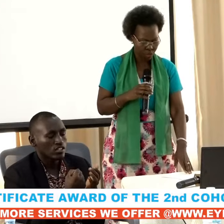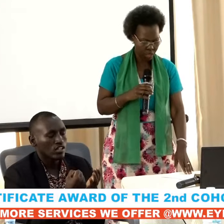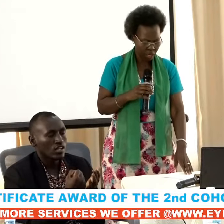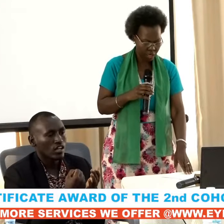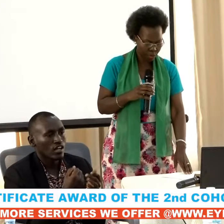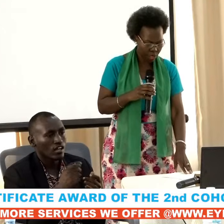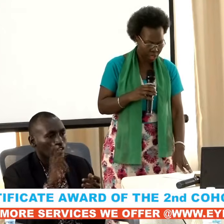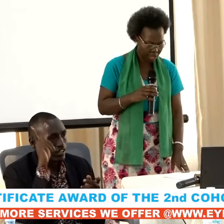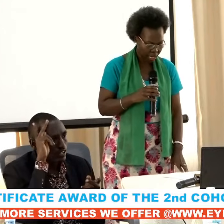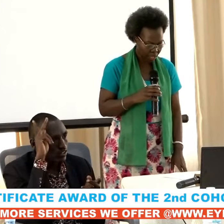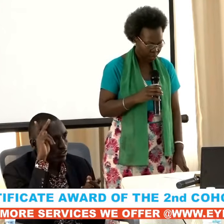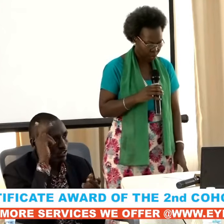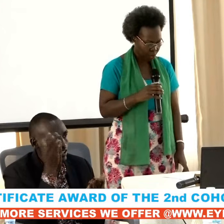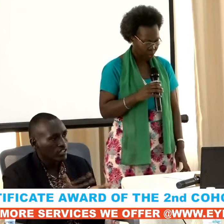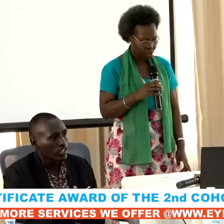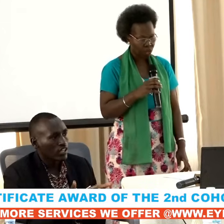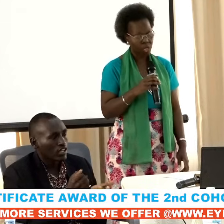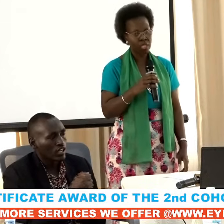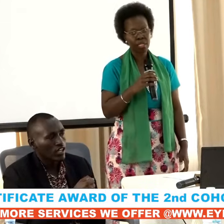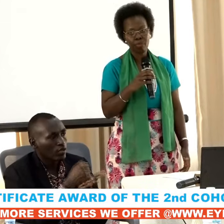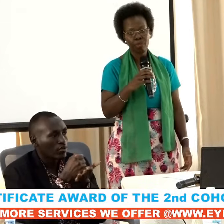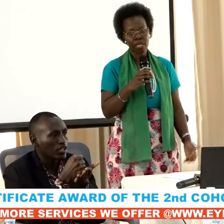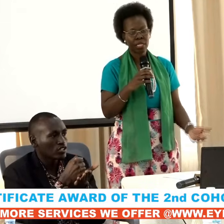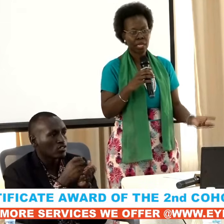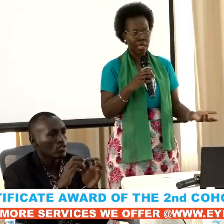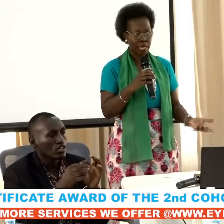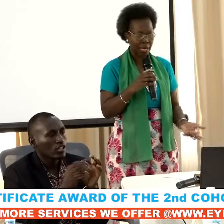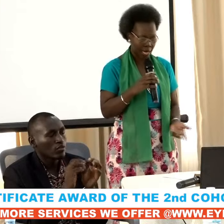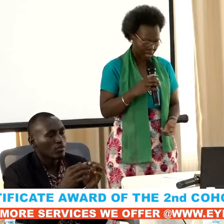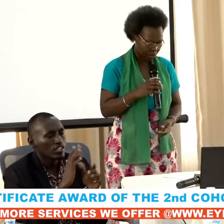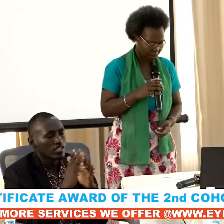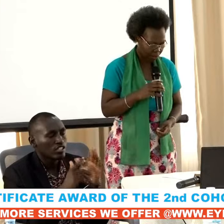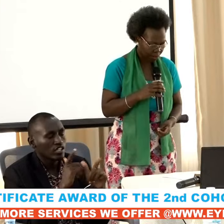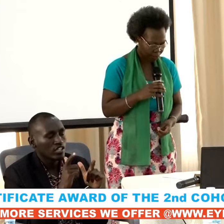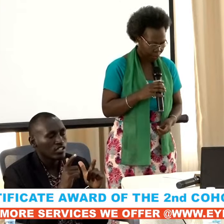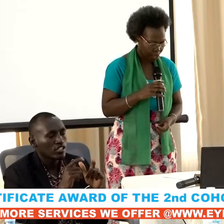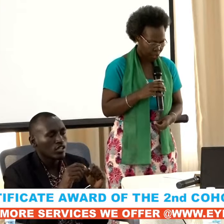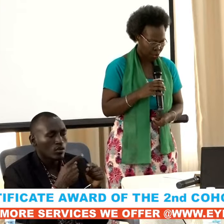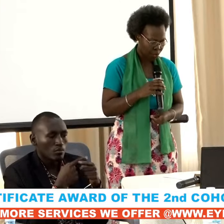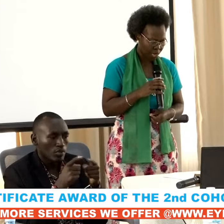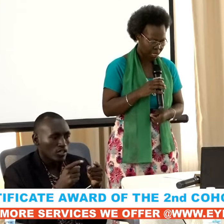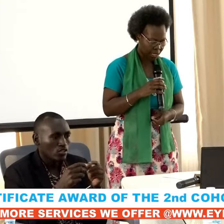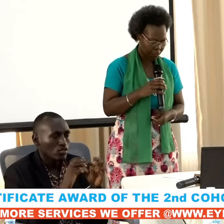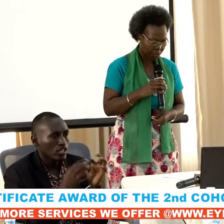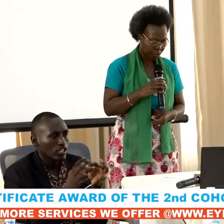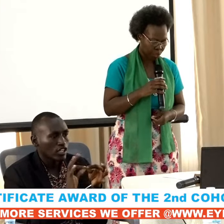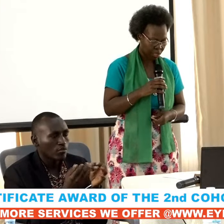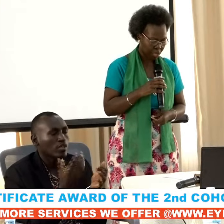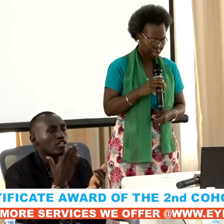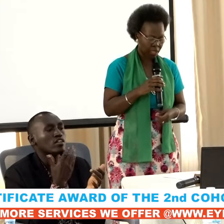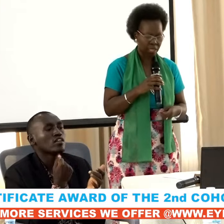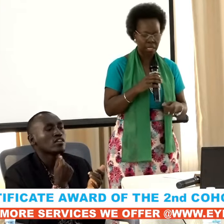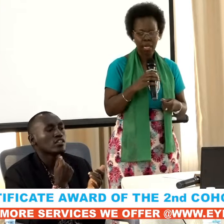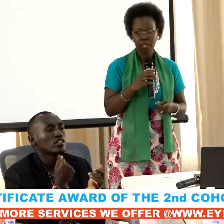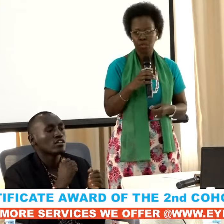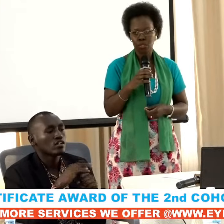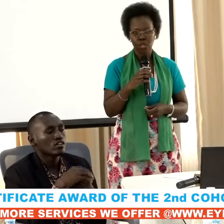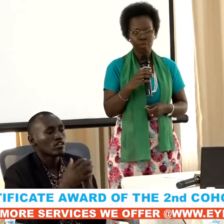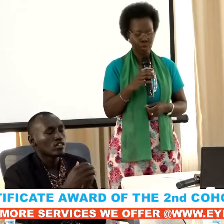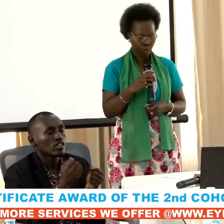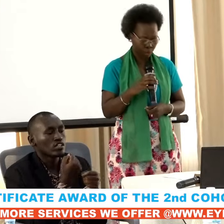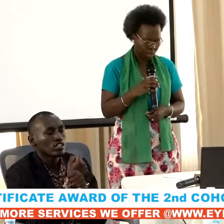just to interpret signs, but to interpret needs, to create safe spaces, and